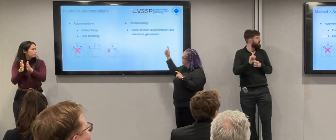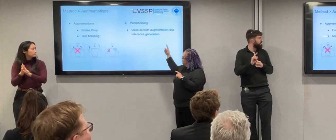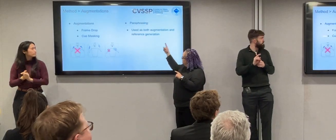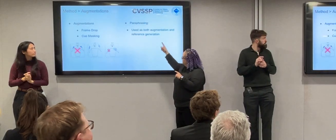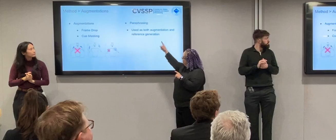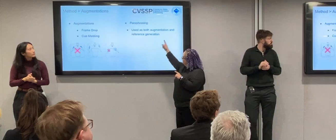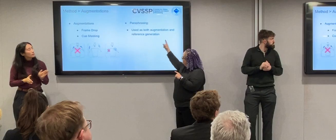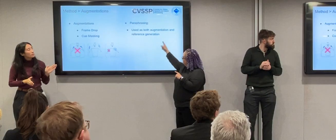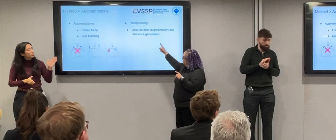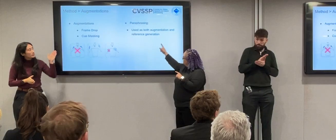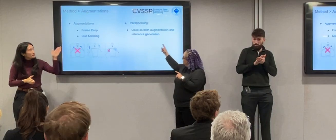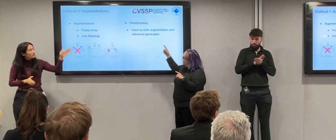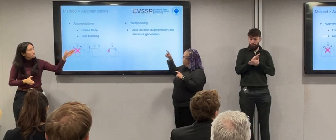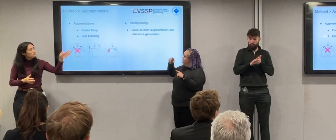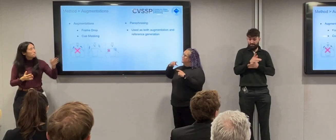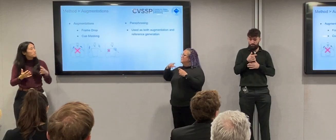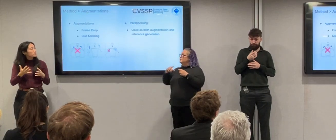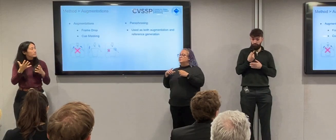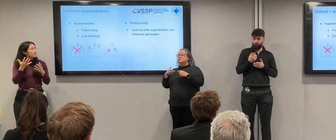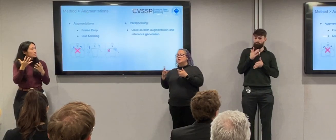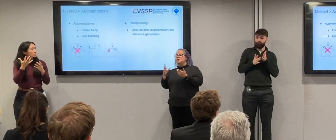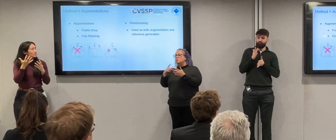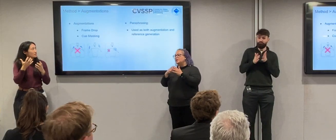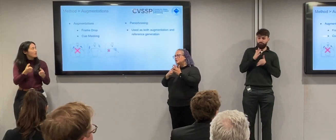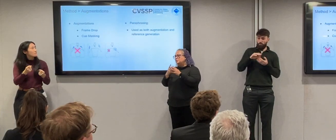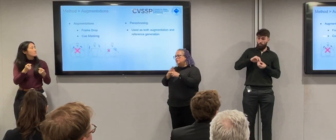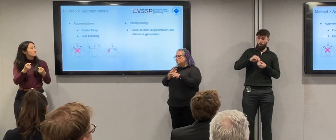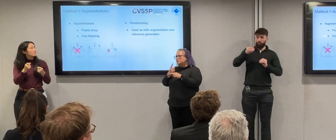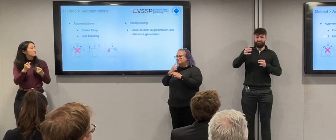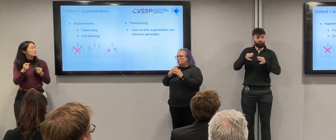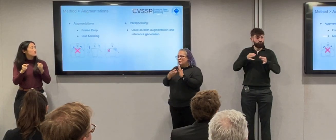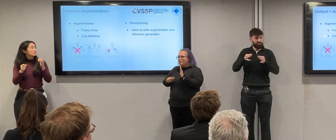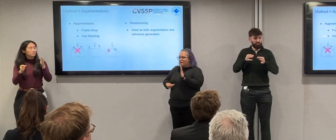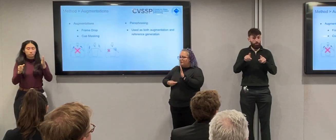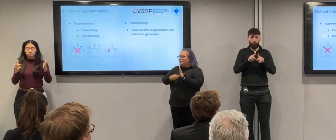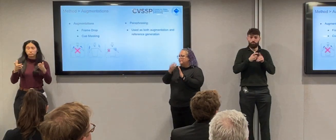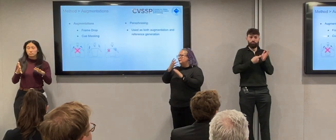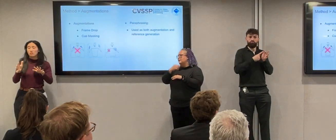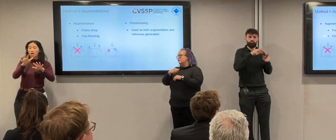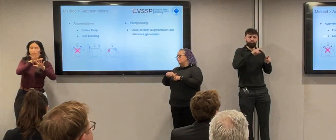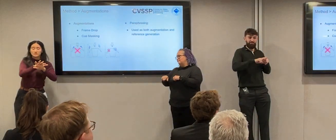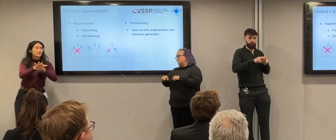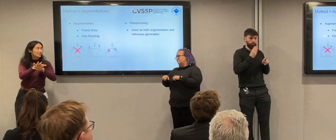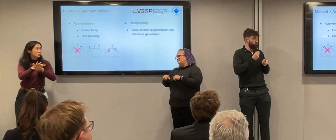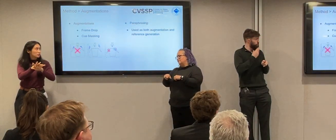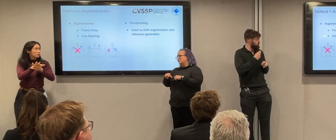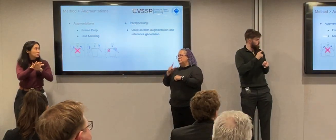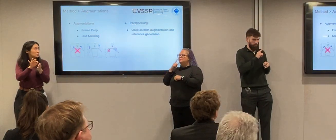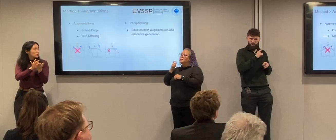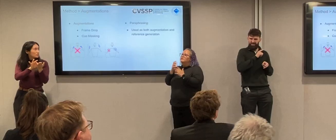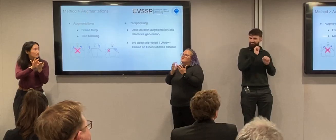an augmentation strategy as well as reference generation because of the structure